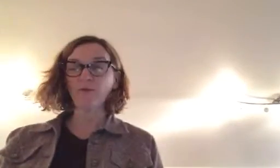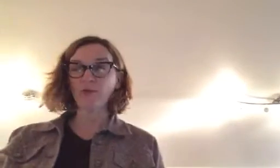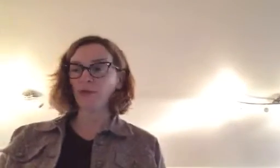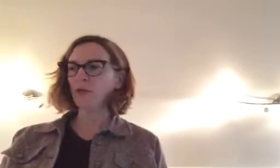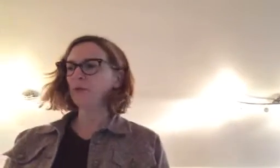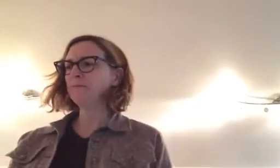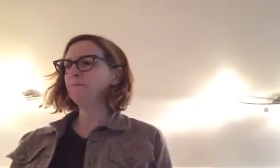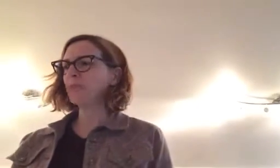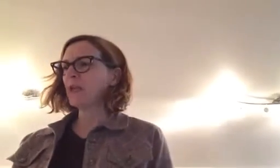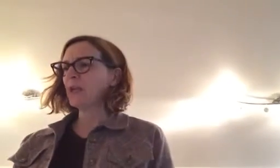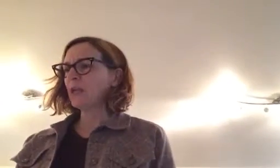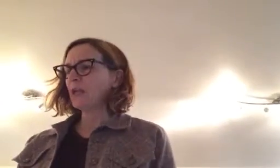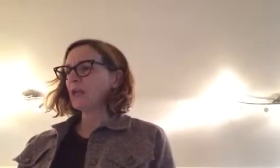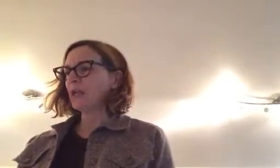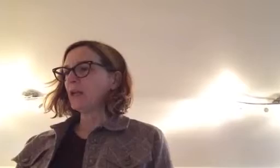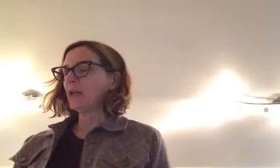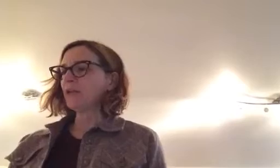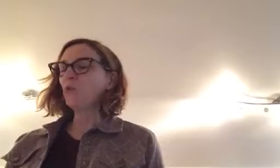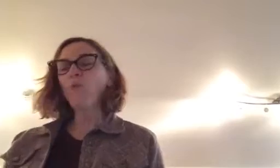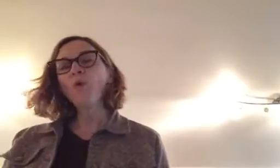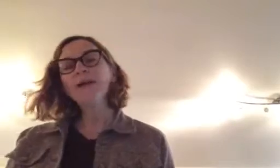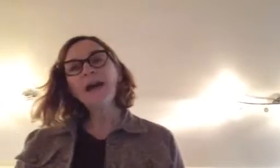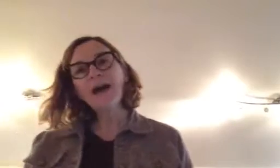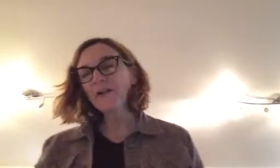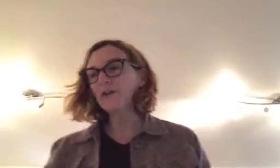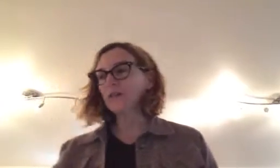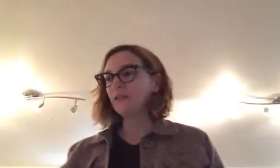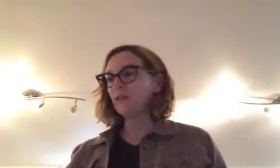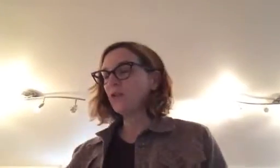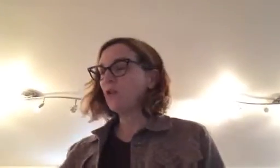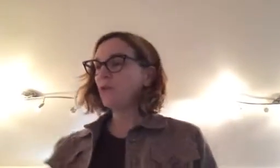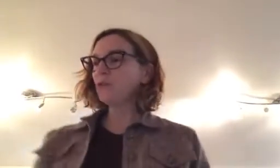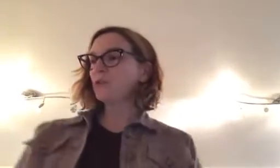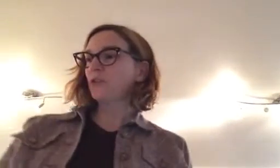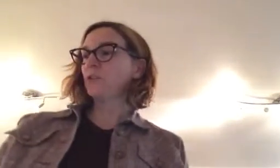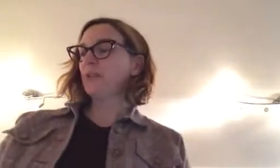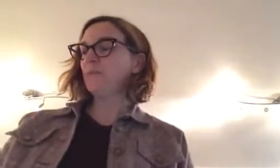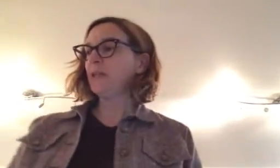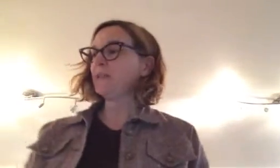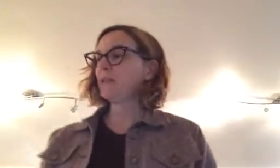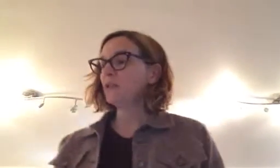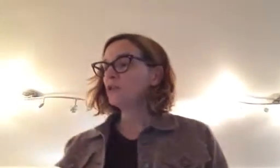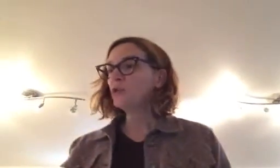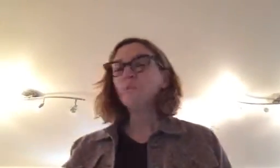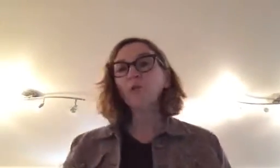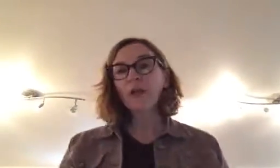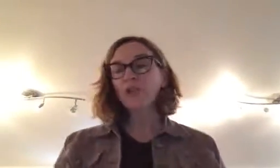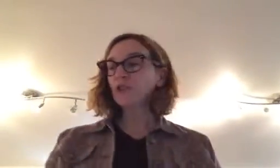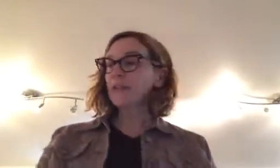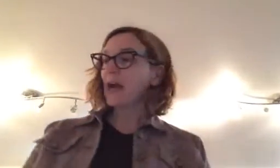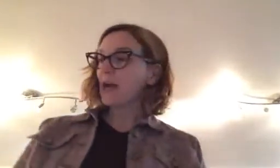was a no-go. The war in Ireland also led Pitt to pressure the